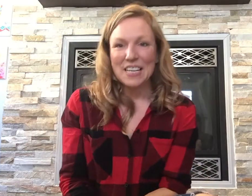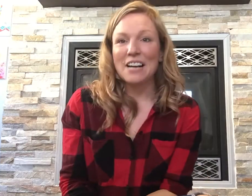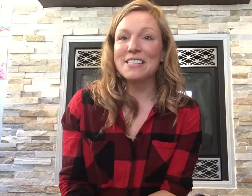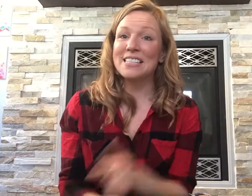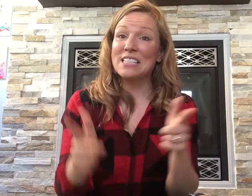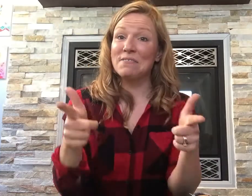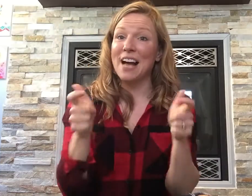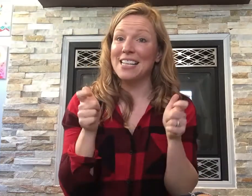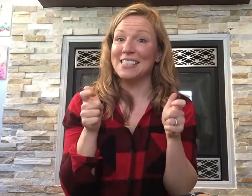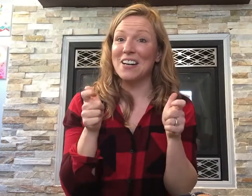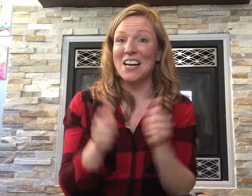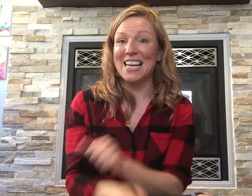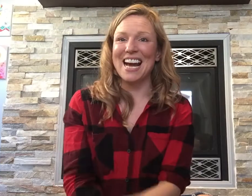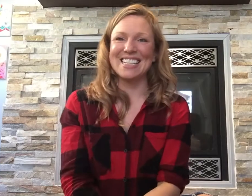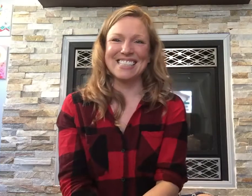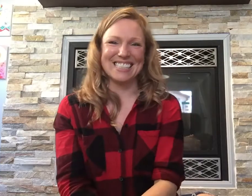I was a little fast there on the end.